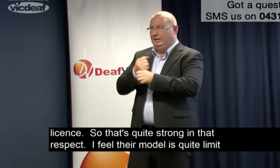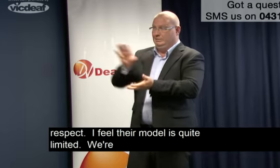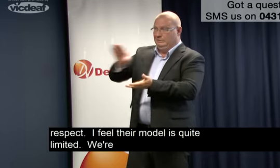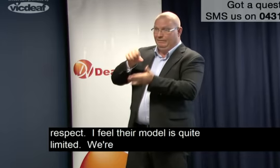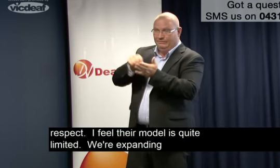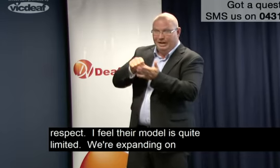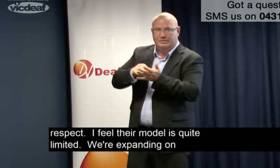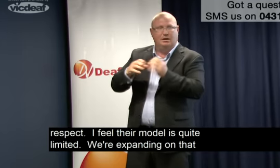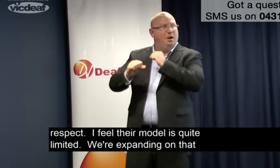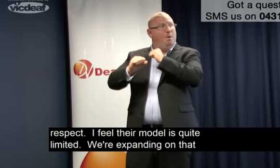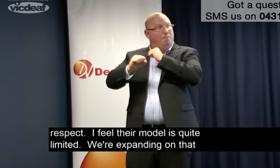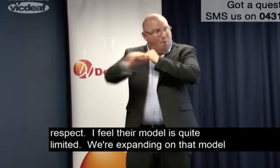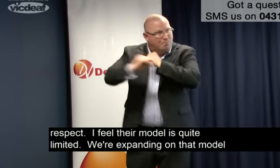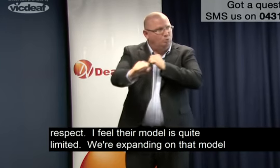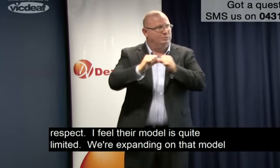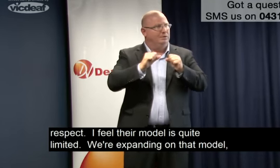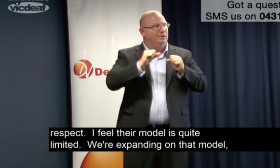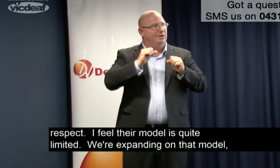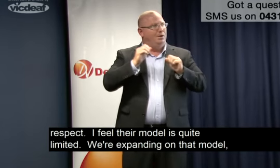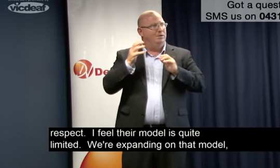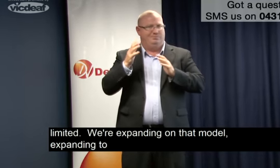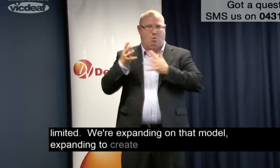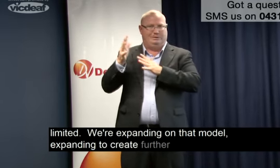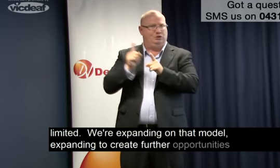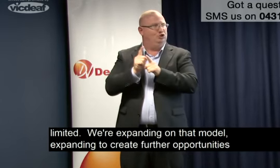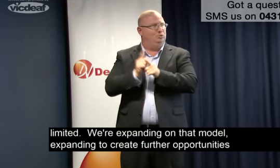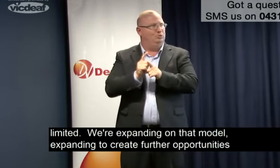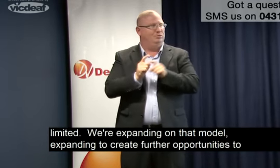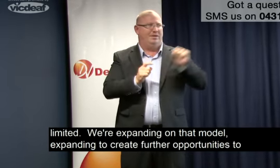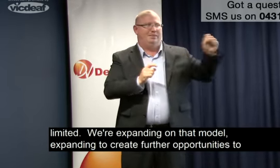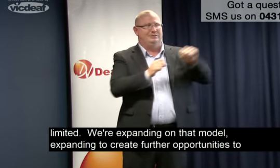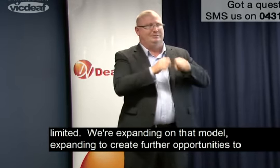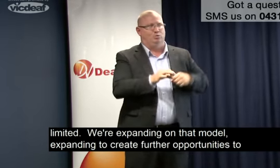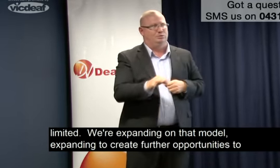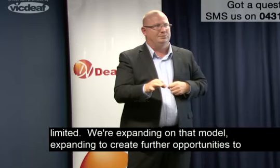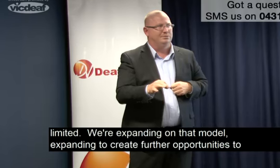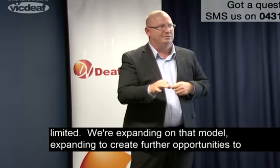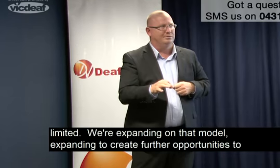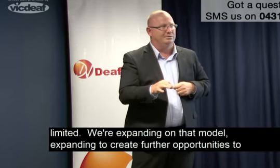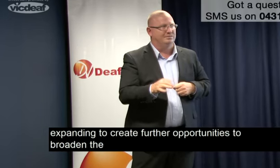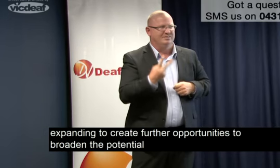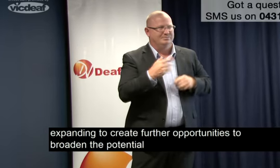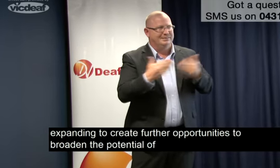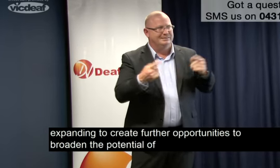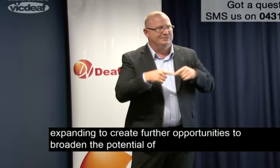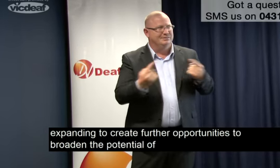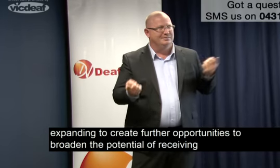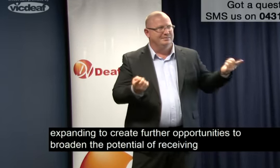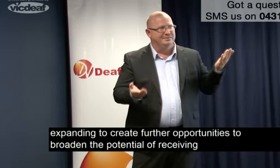further opportunities to be able to broaden our potential of receiving further income streams, and that's